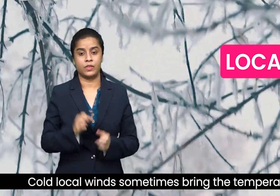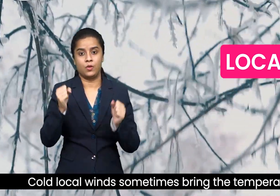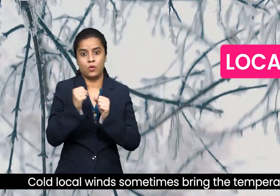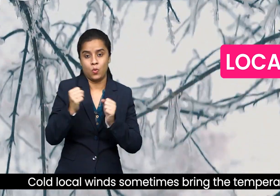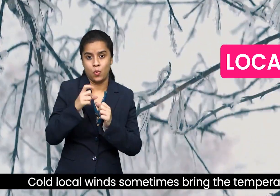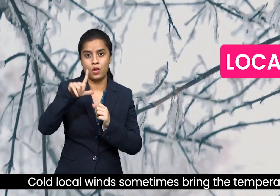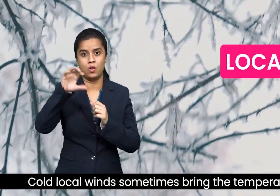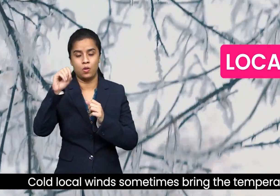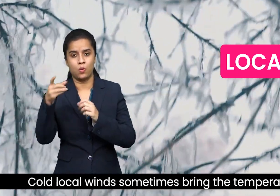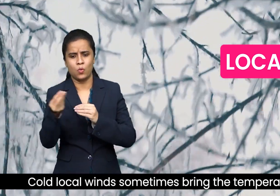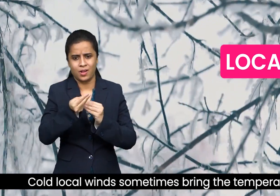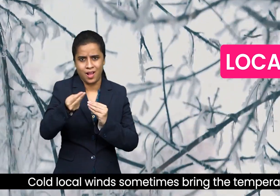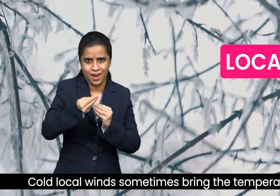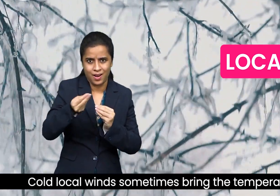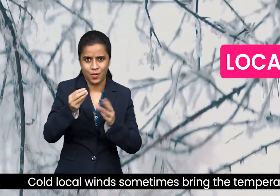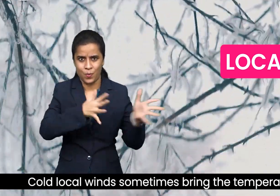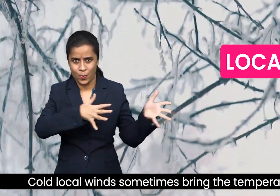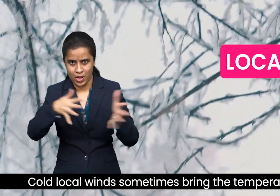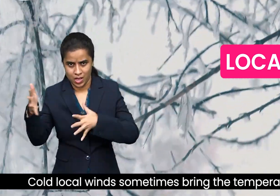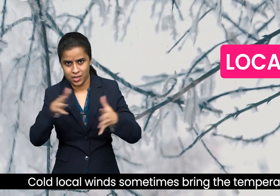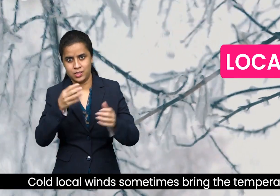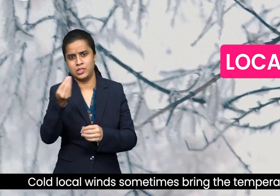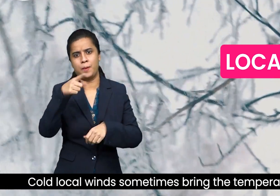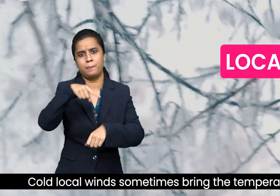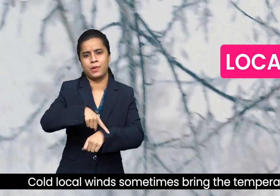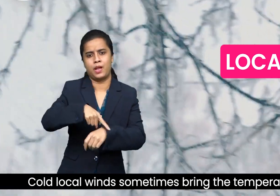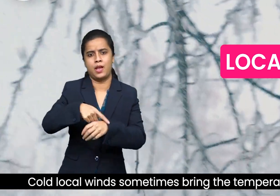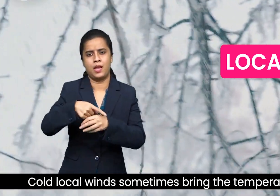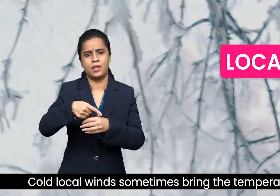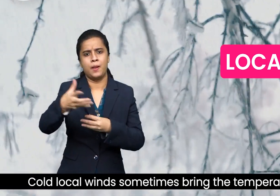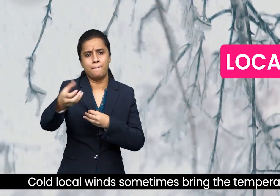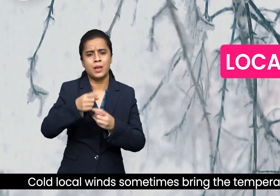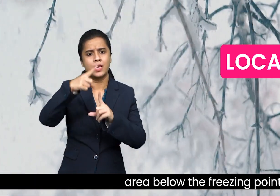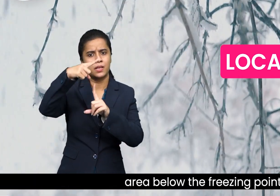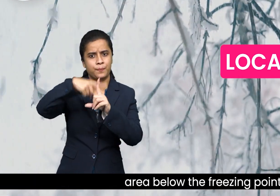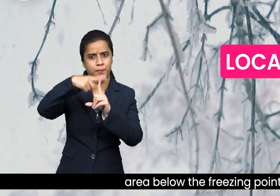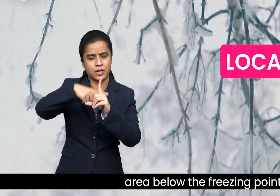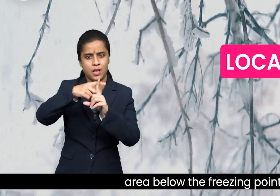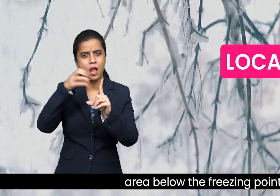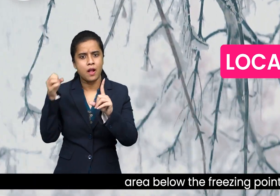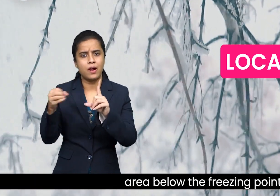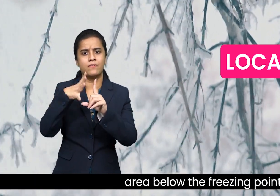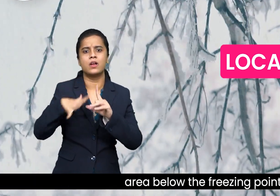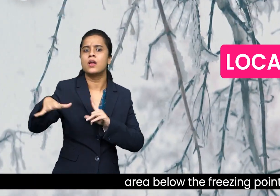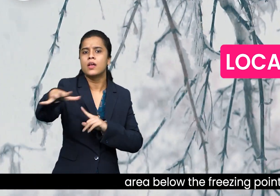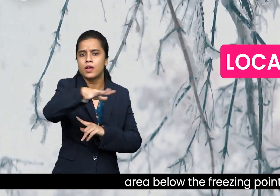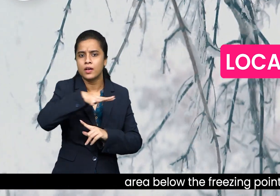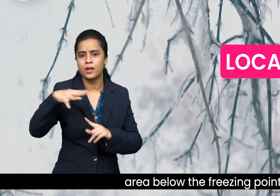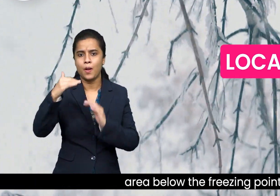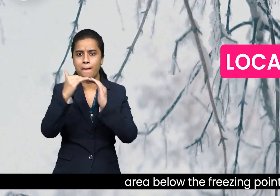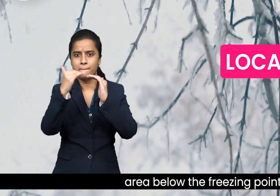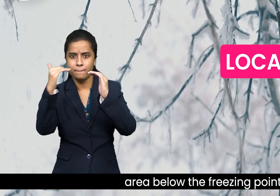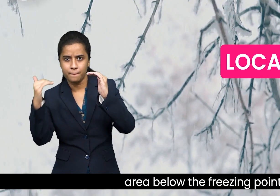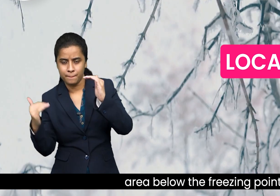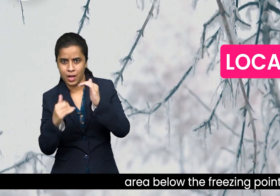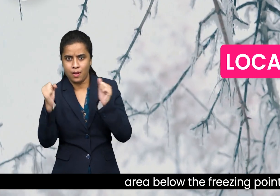Cold local winds sometimes bring the temperature of the affected area below